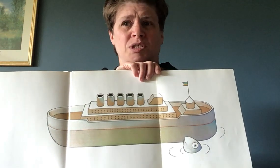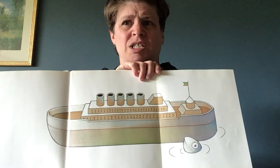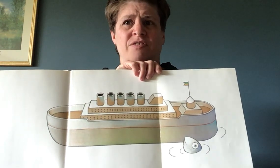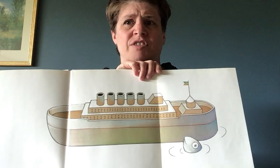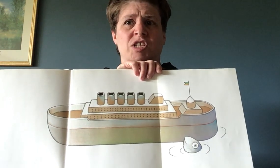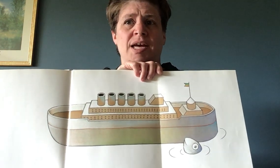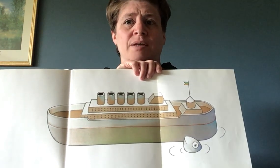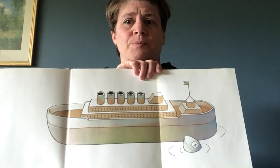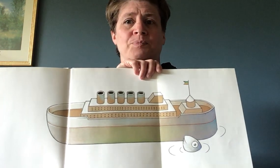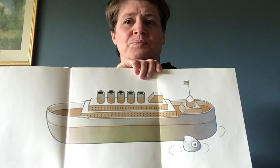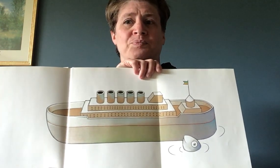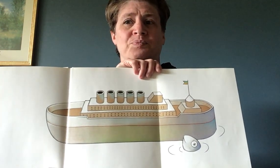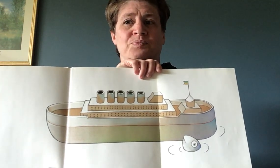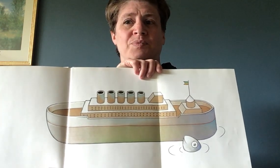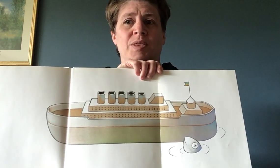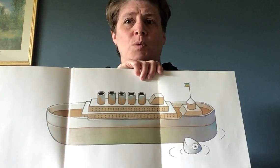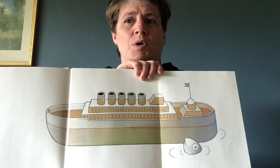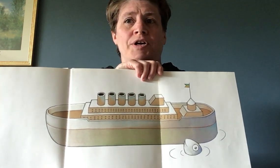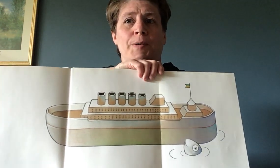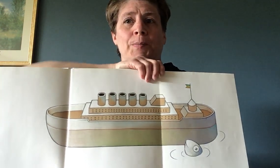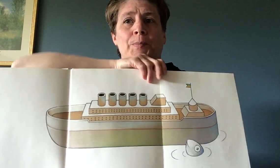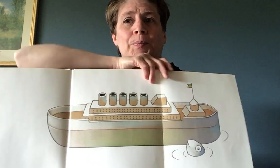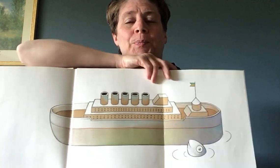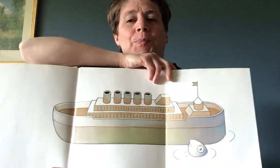see the fish head in the water?